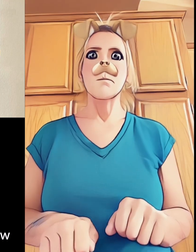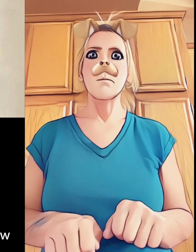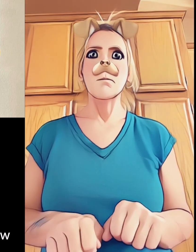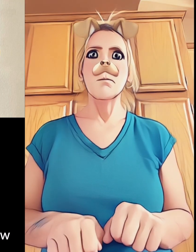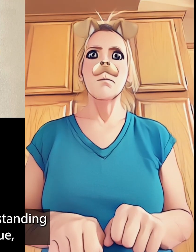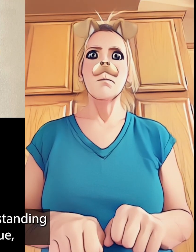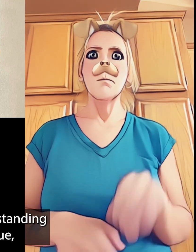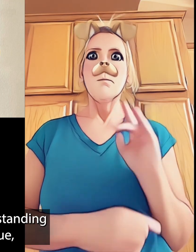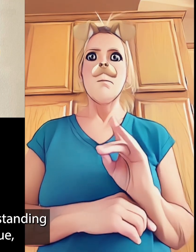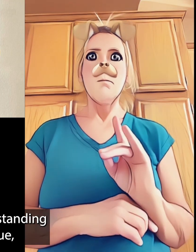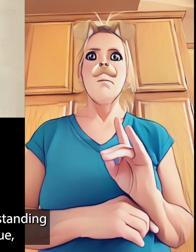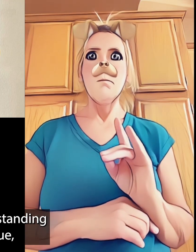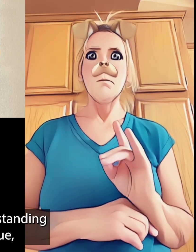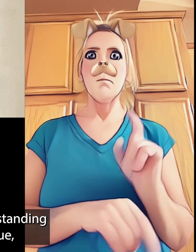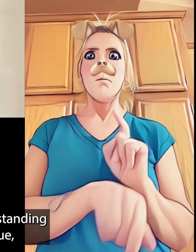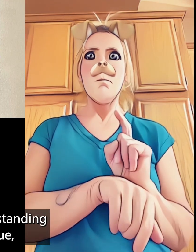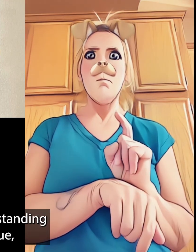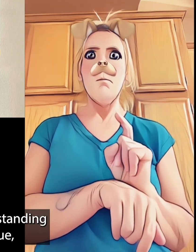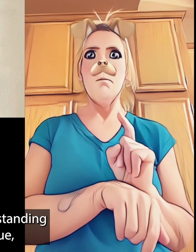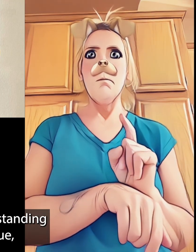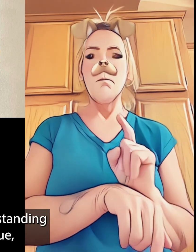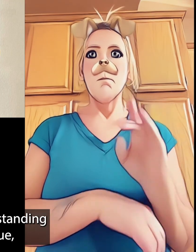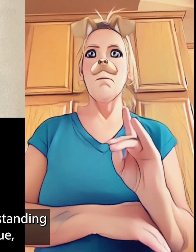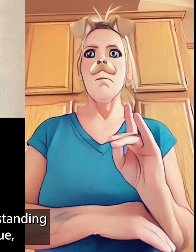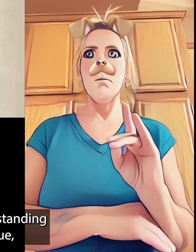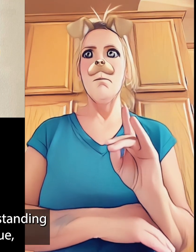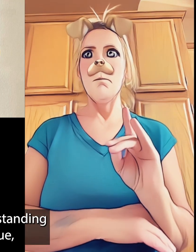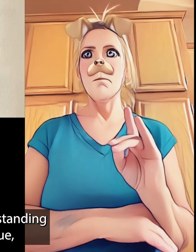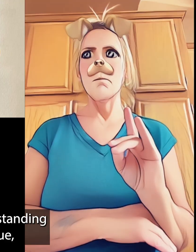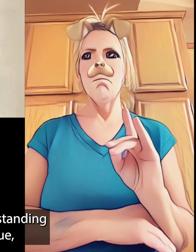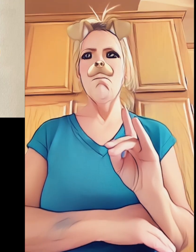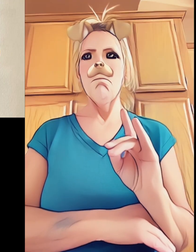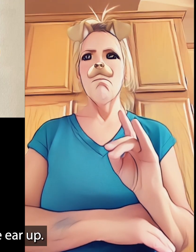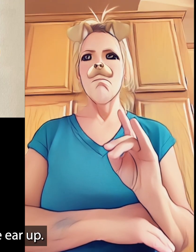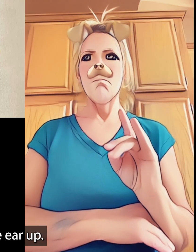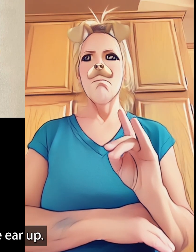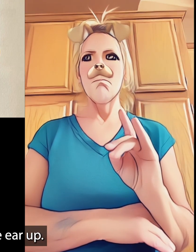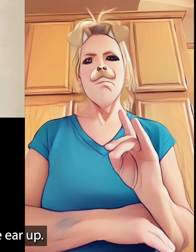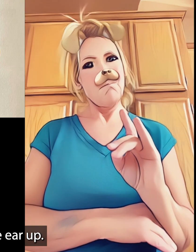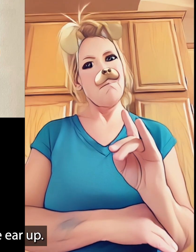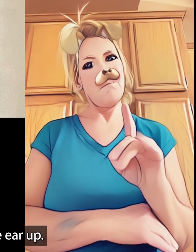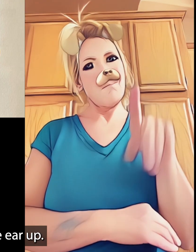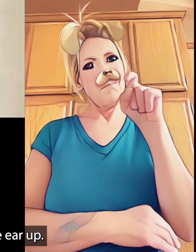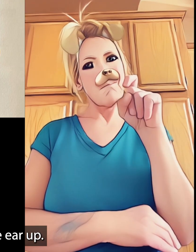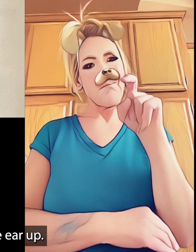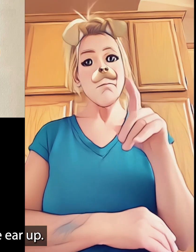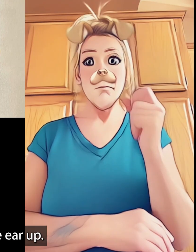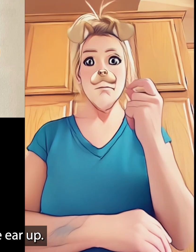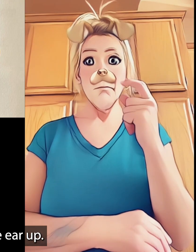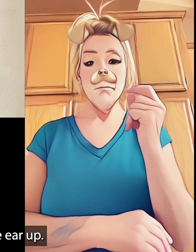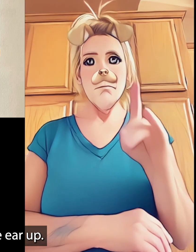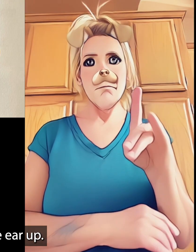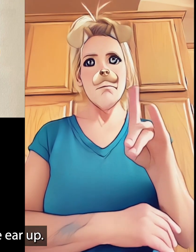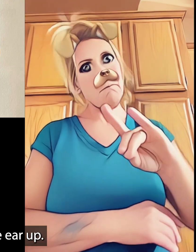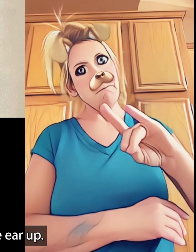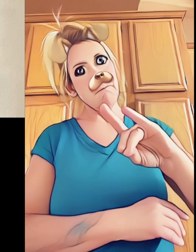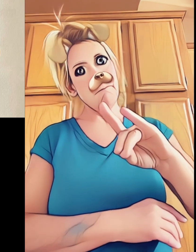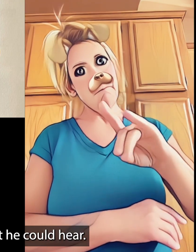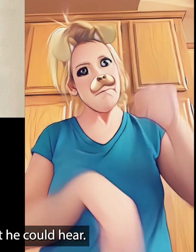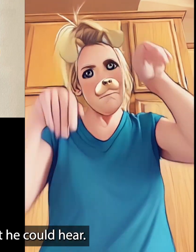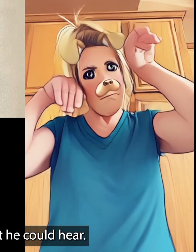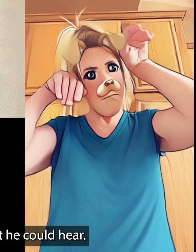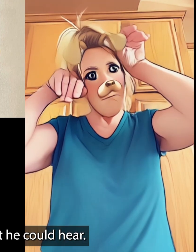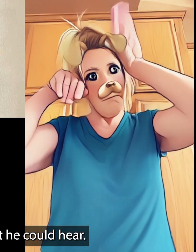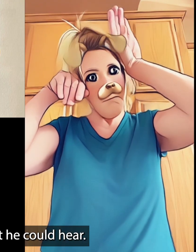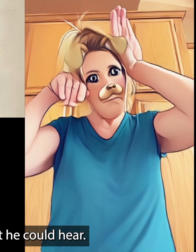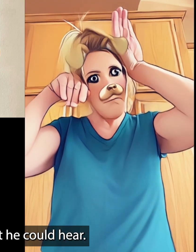And they saw the poky puppy standing still as a statue, listening with one ear up.